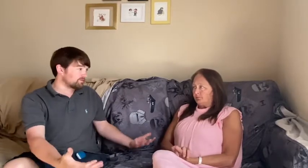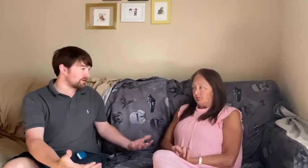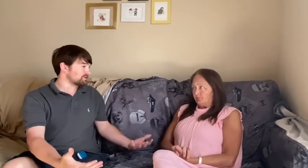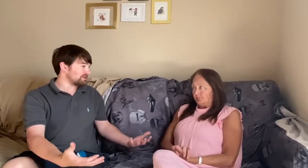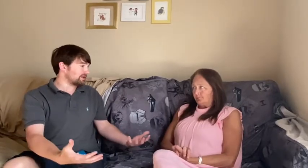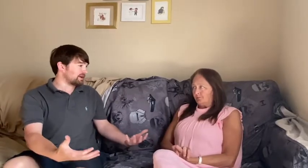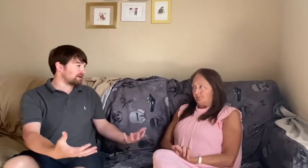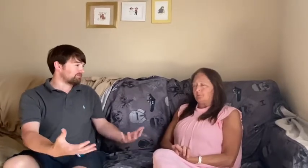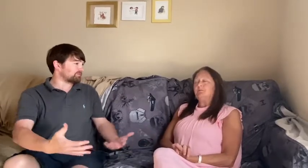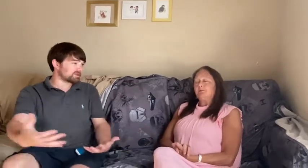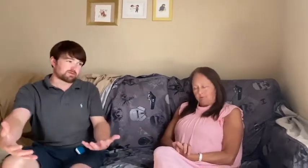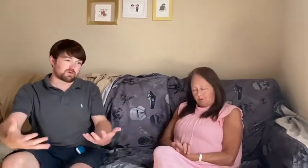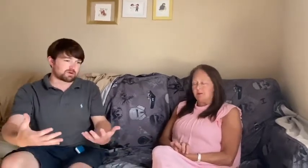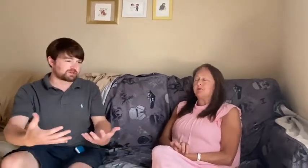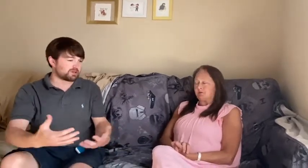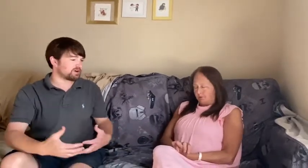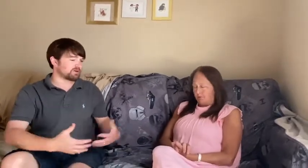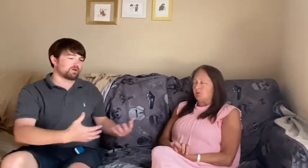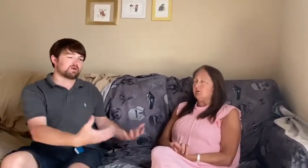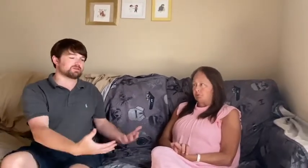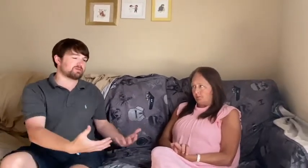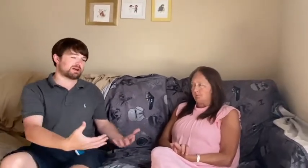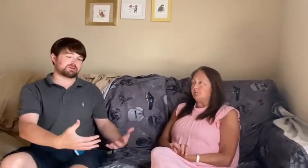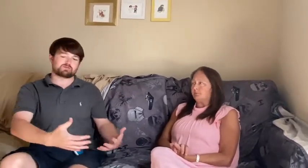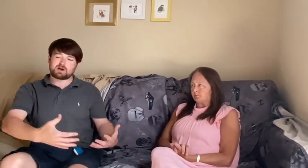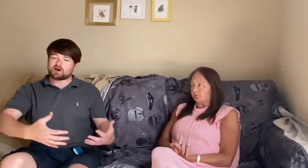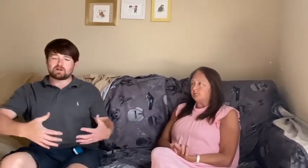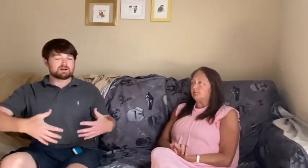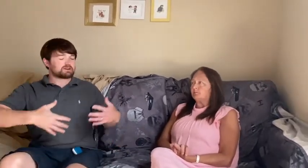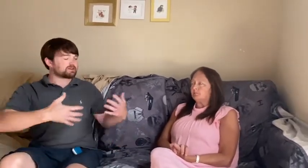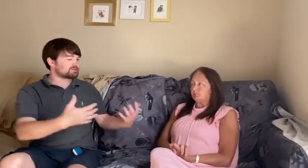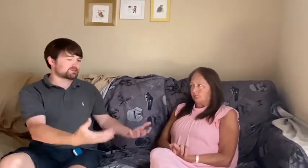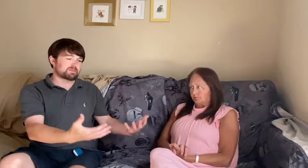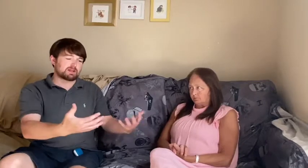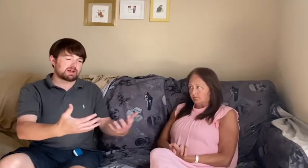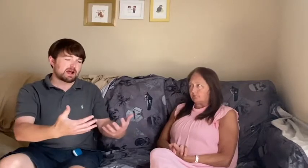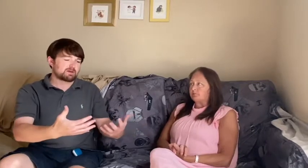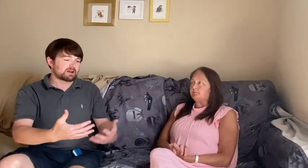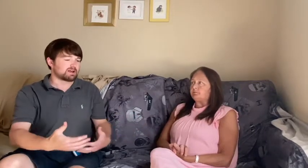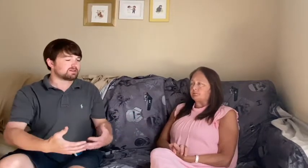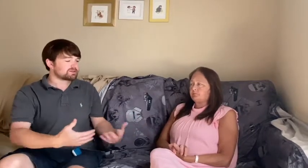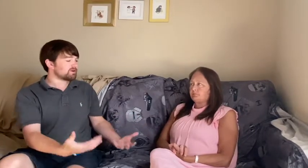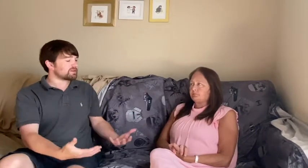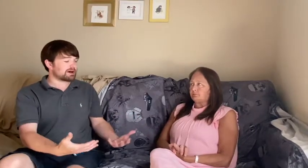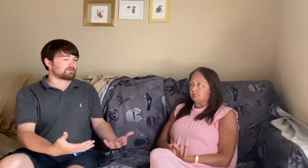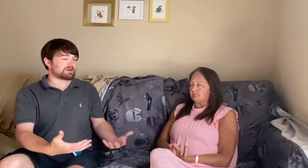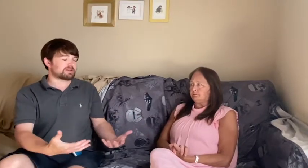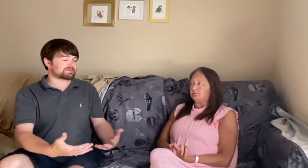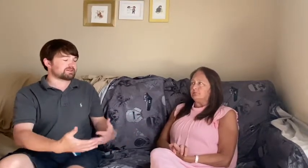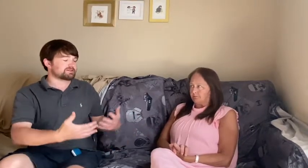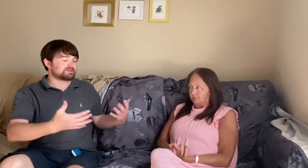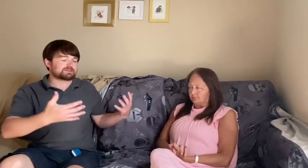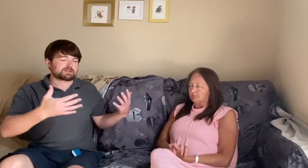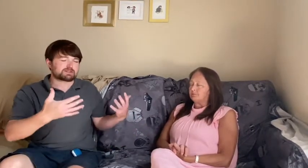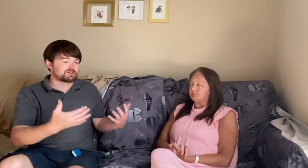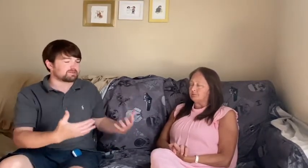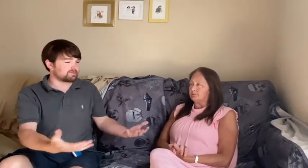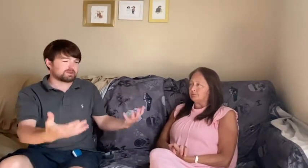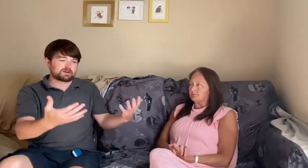finger spell a name. Of course, yes, if you don't know somebody as well, just spell it out. And let's go over the alphabet. So let's start, just